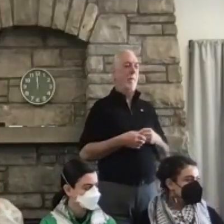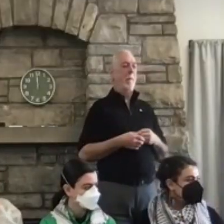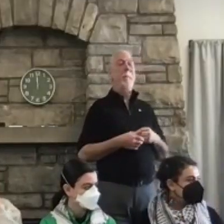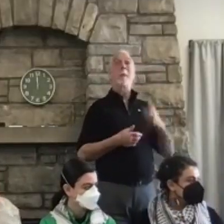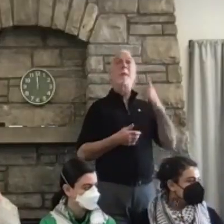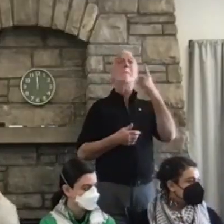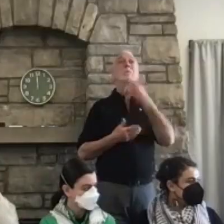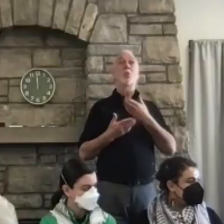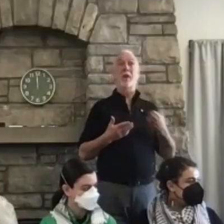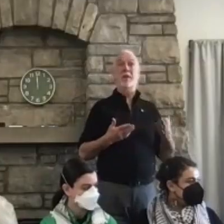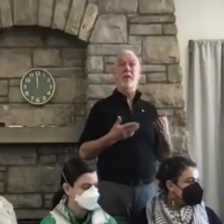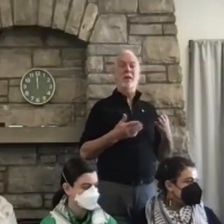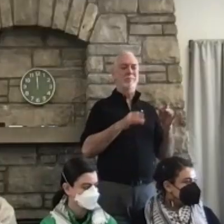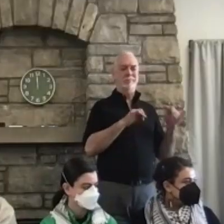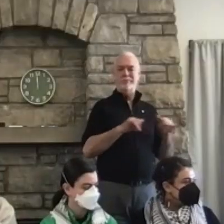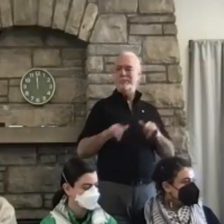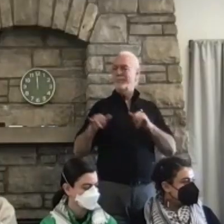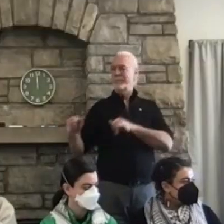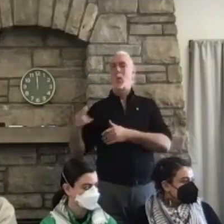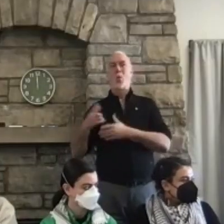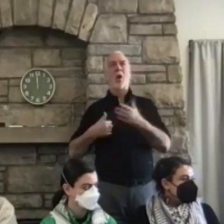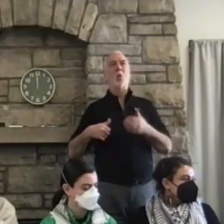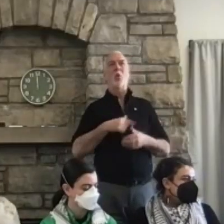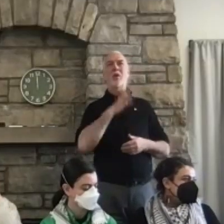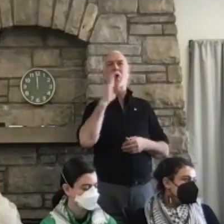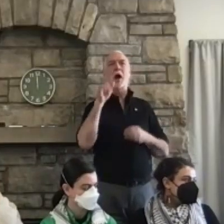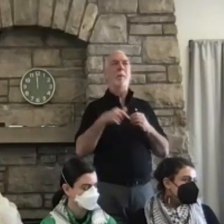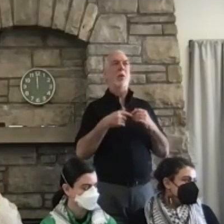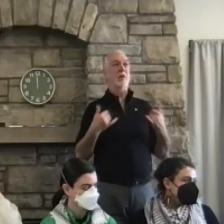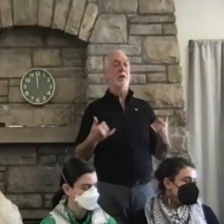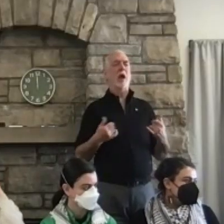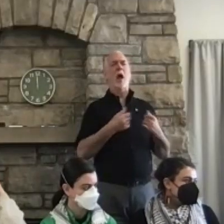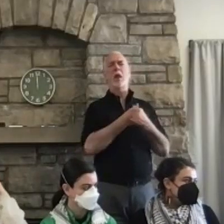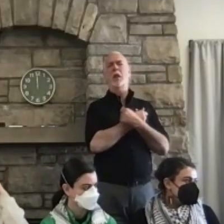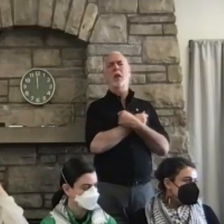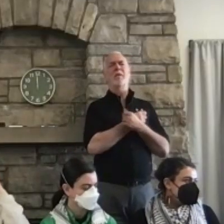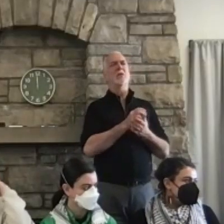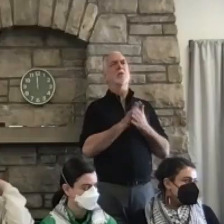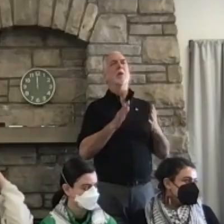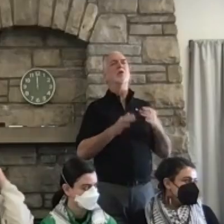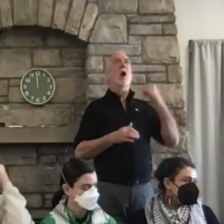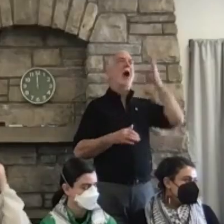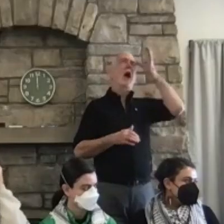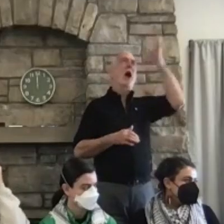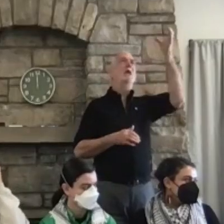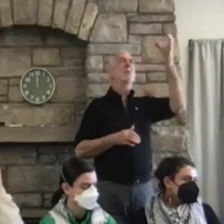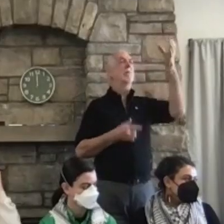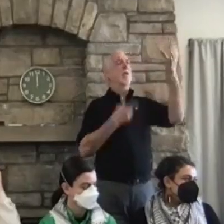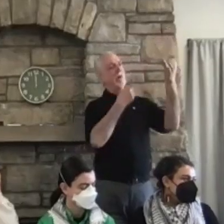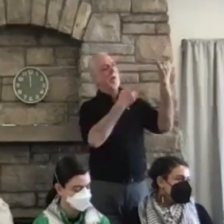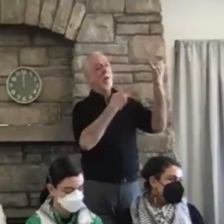Something along all of these lines of our discussion today that I love so much is the idea that we really are